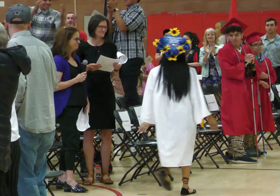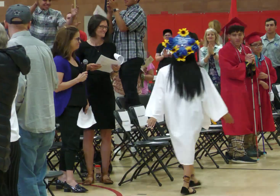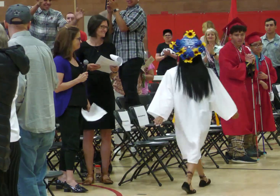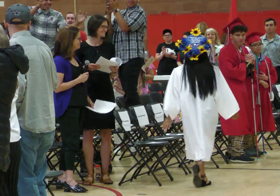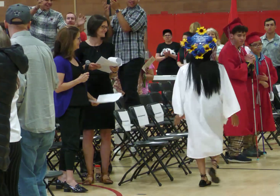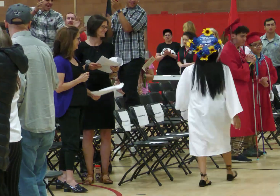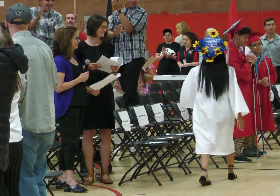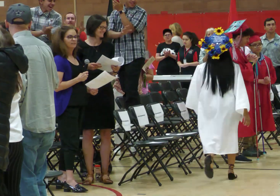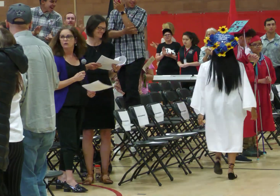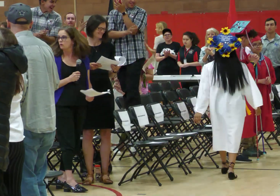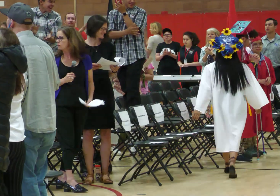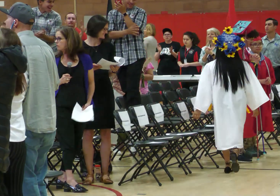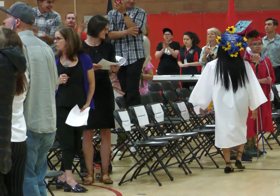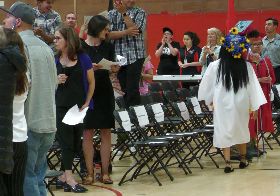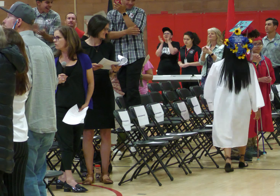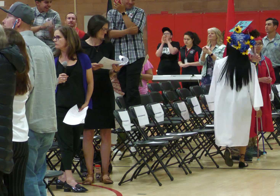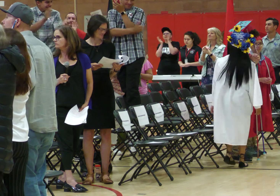and walks to her seat in the front row.